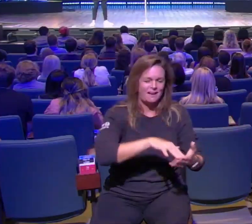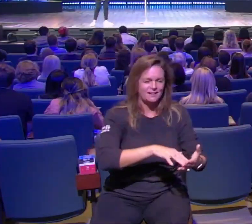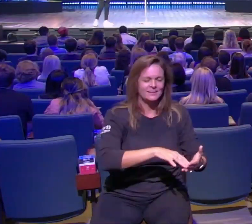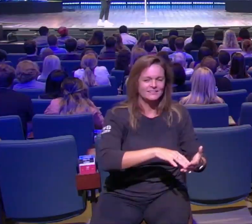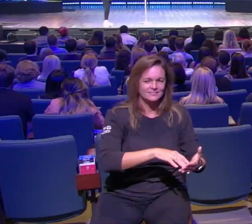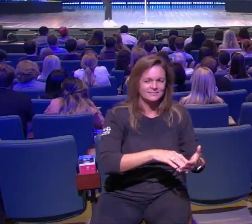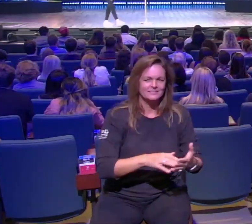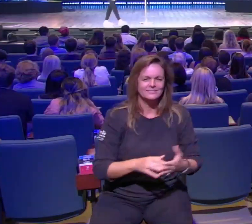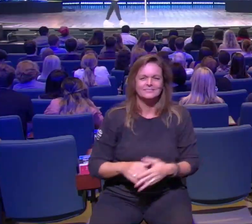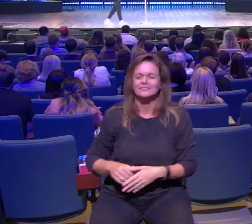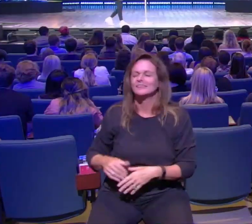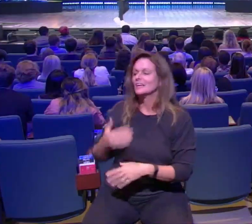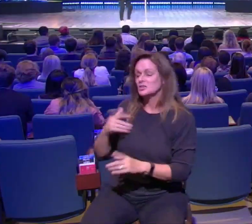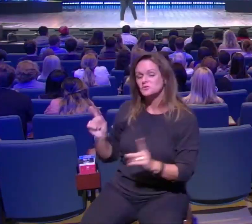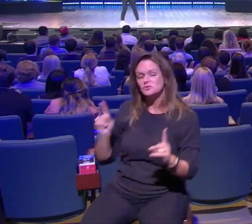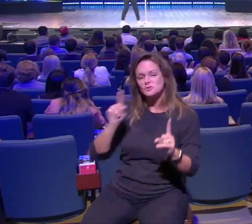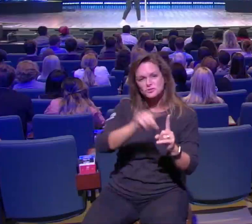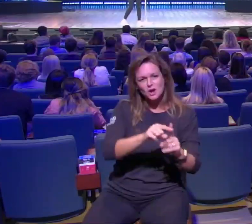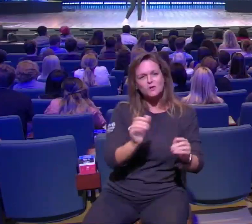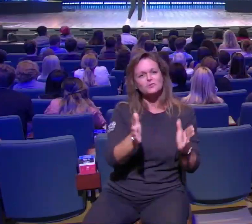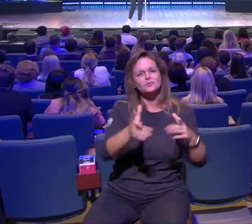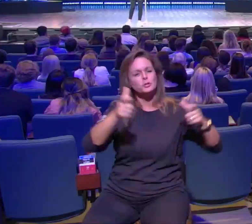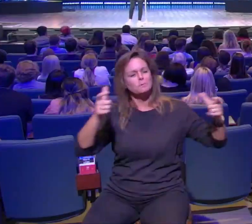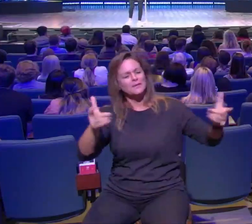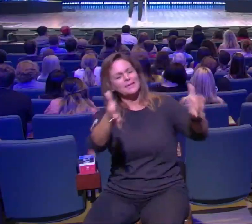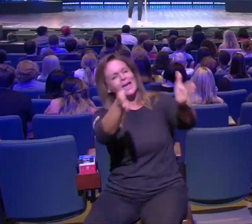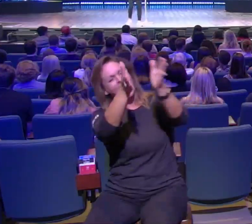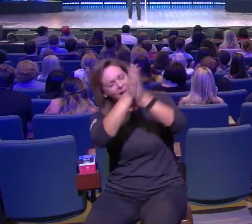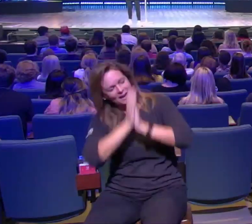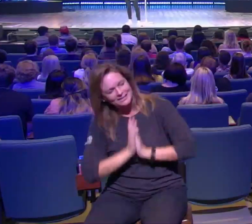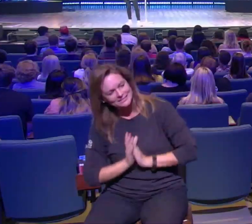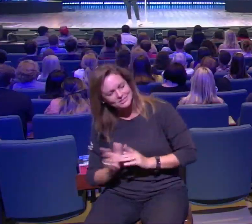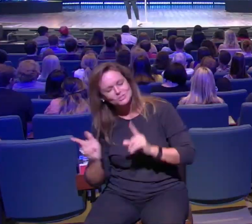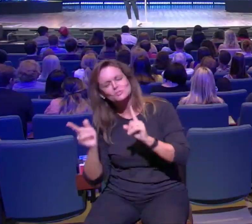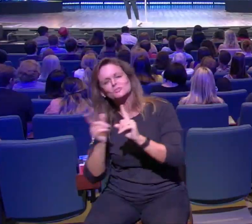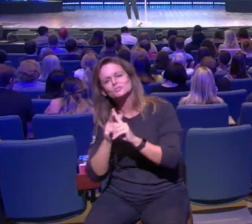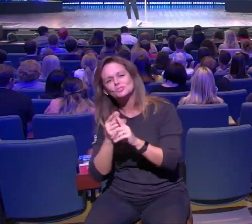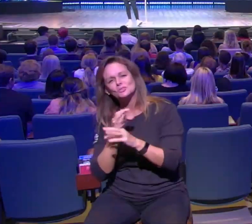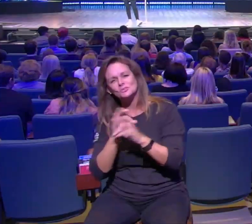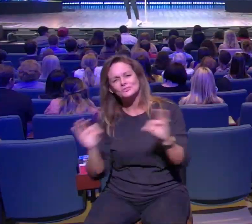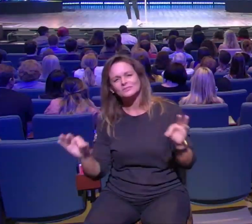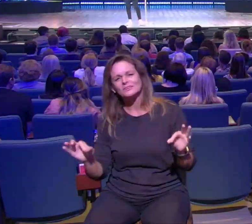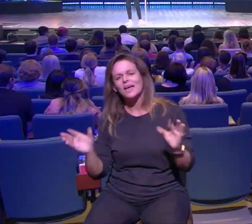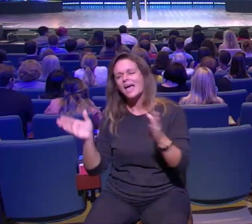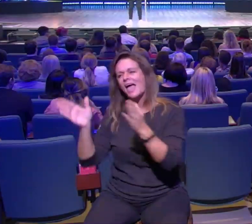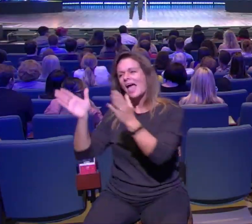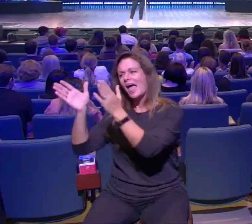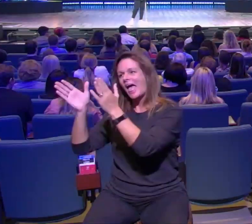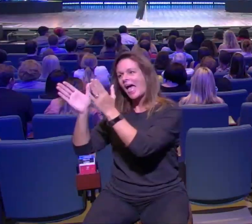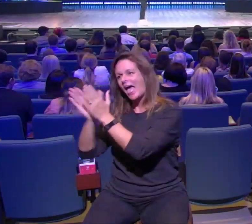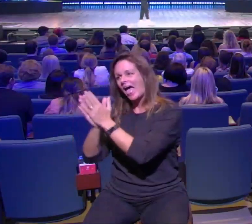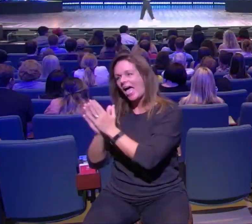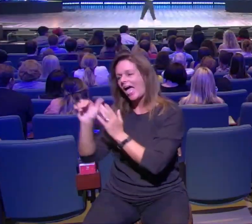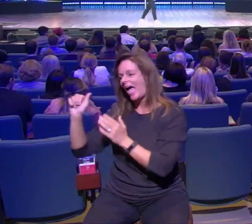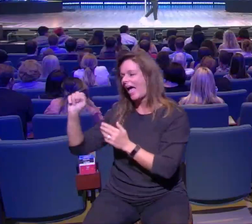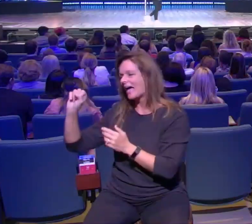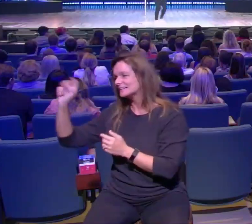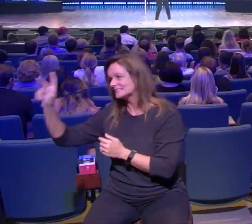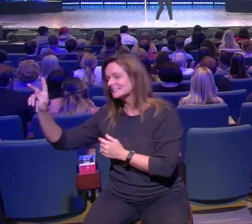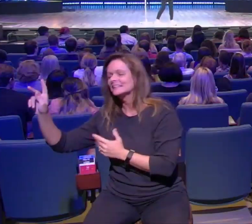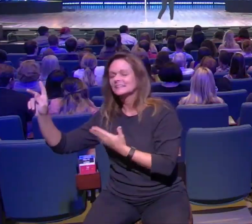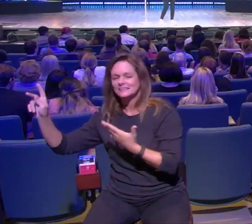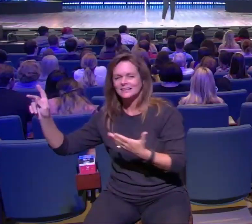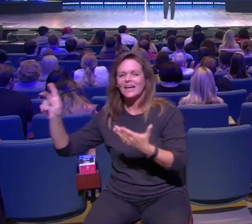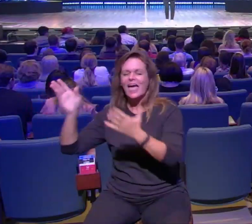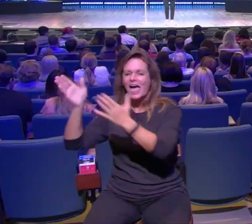Get yourself and get your big ask. Gotta be careful when I say that. Wasn't sure if I was allowed to say that, babe. But we